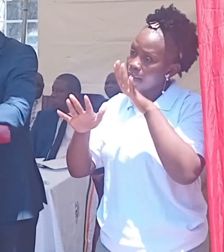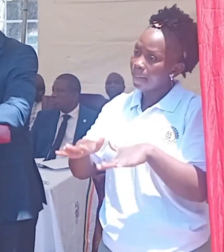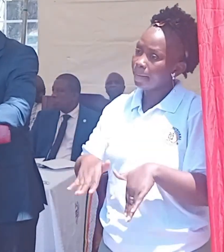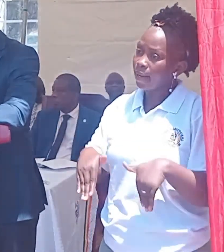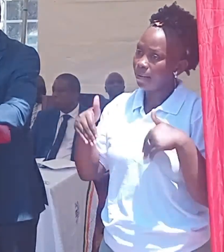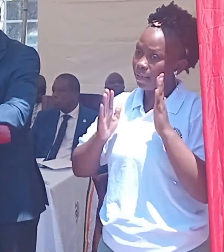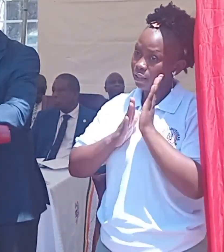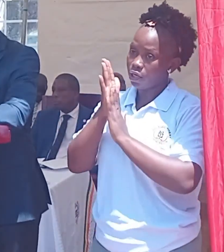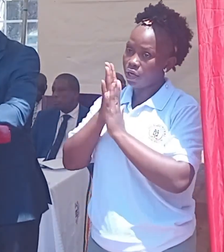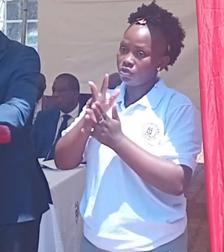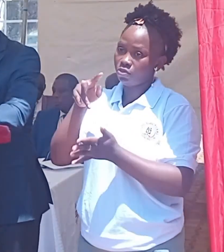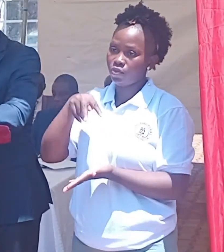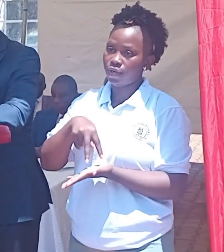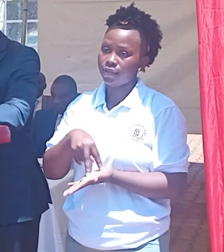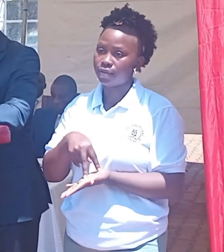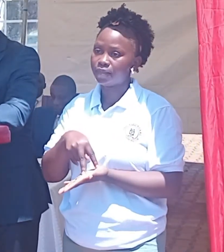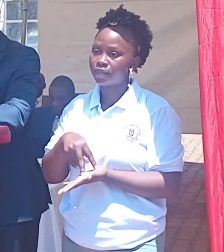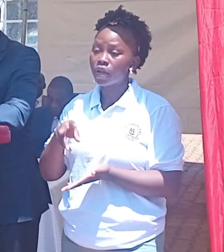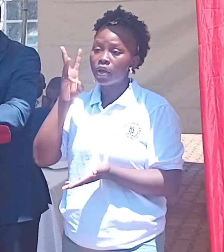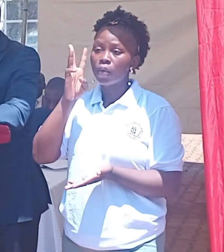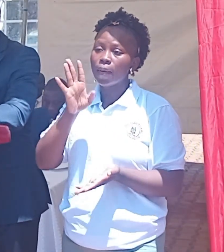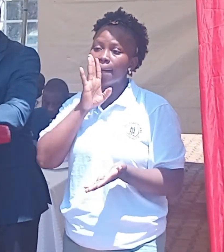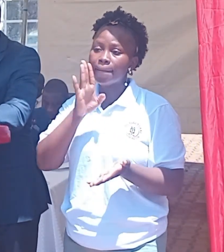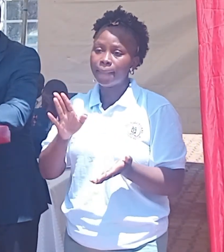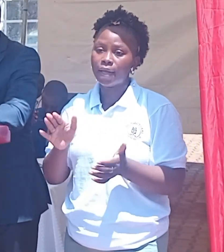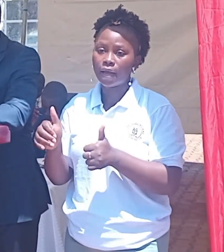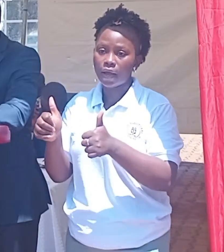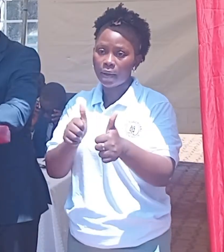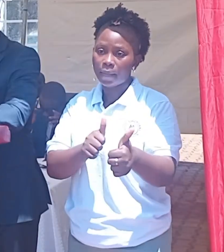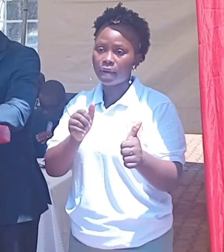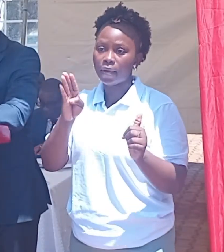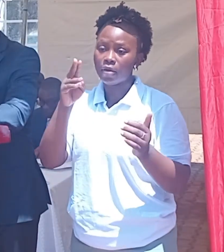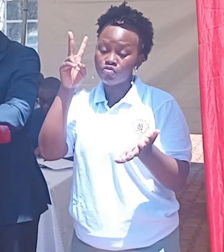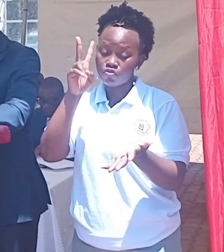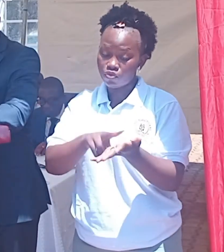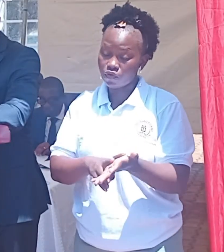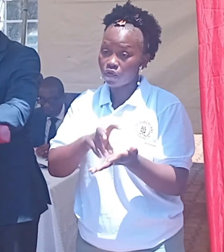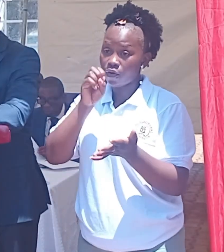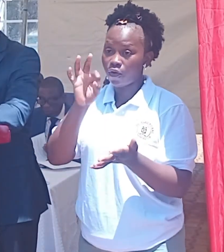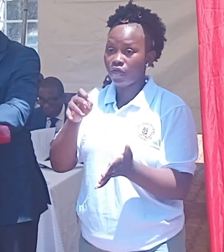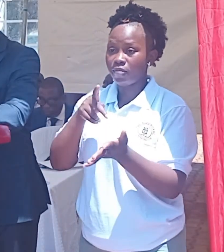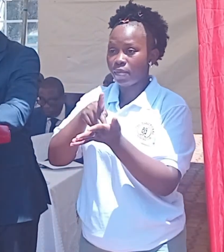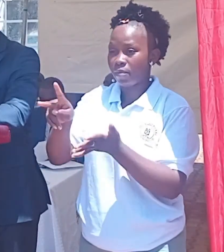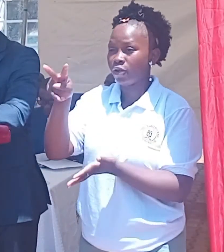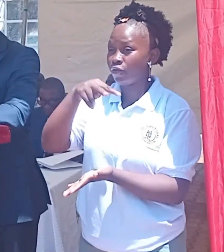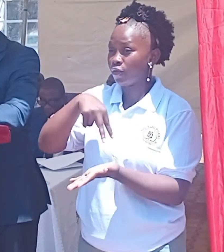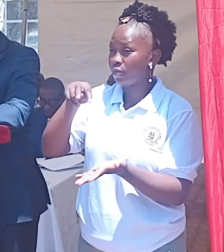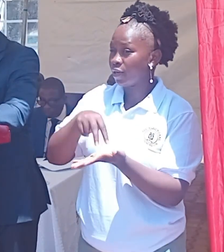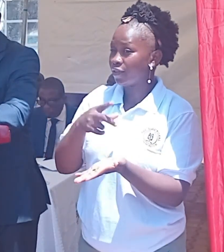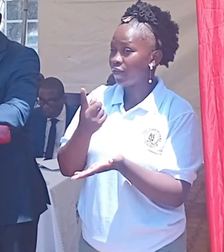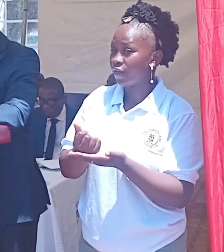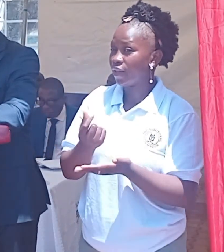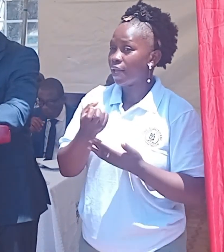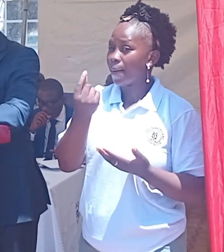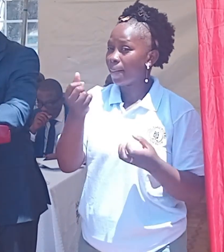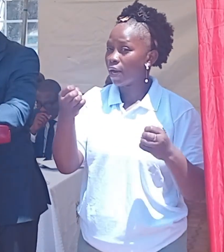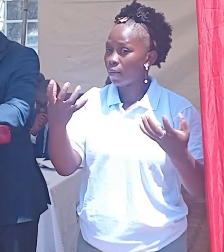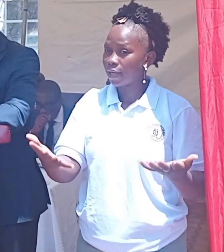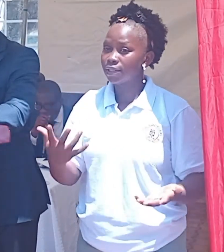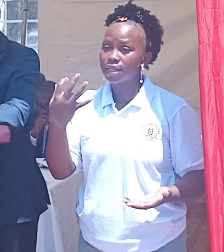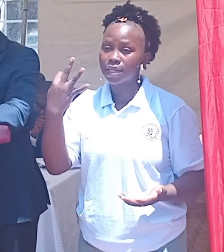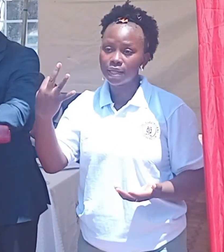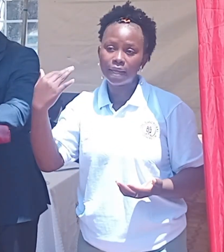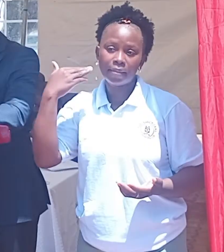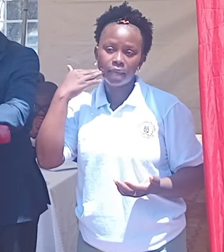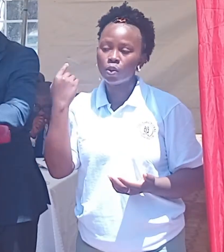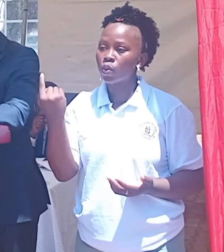parliamentary aspirants shall be accompanied by proof of payment of a nomination fee of 3 million shillings